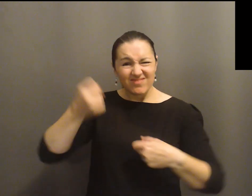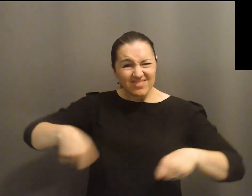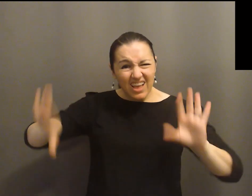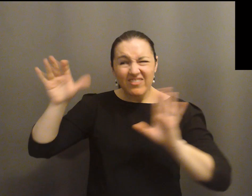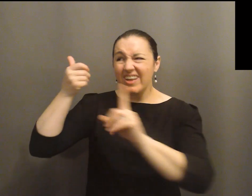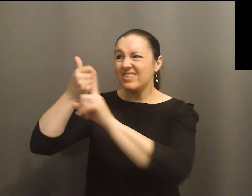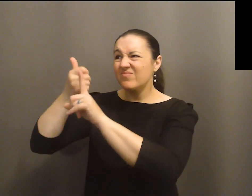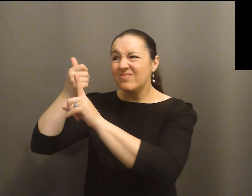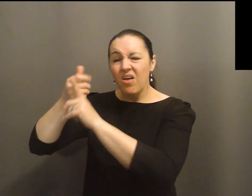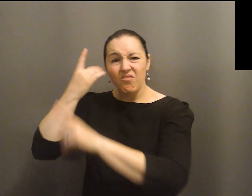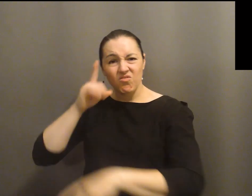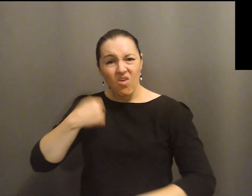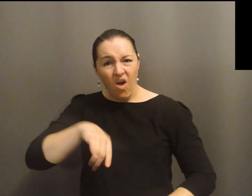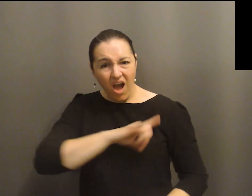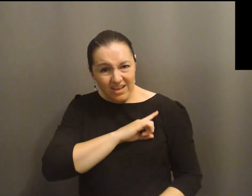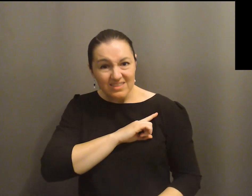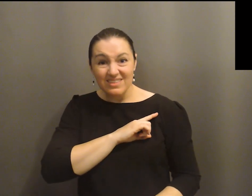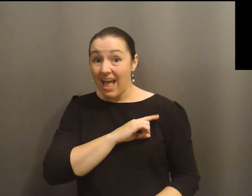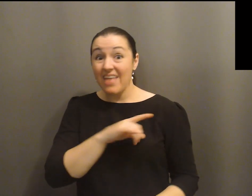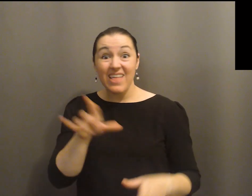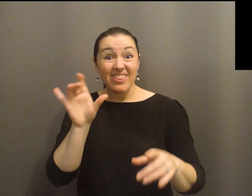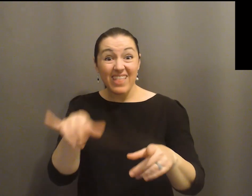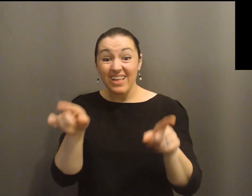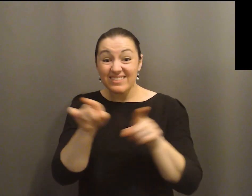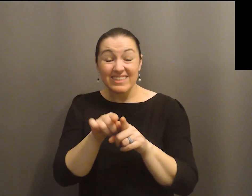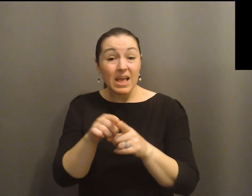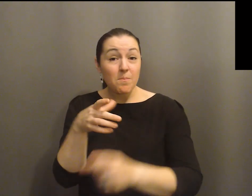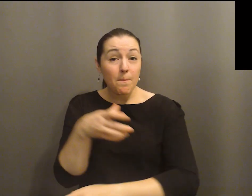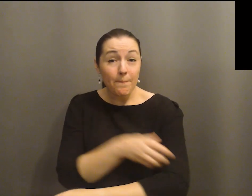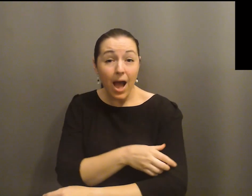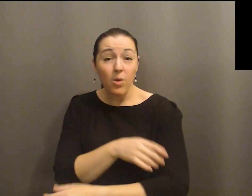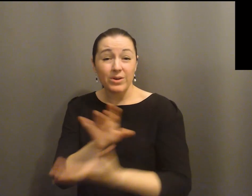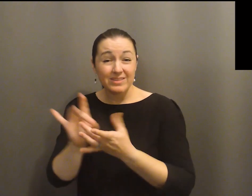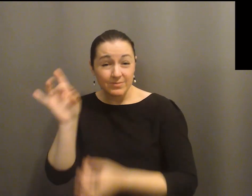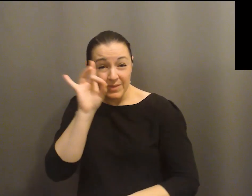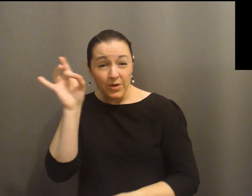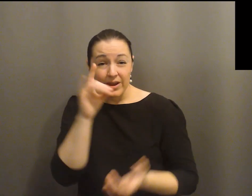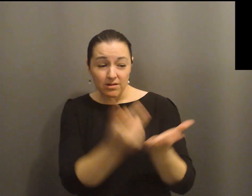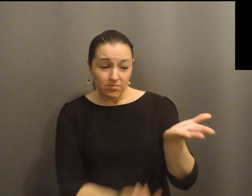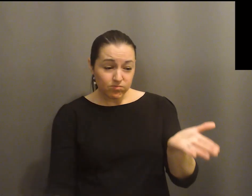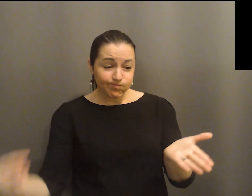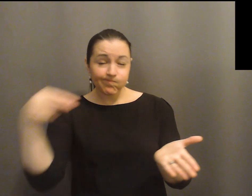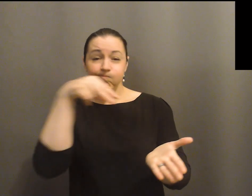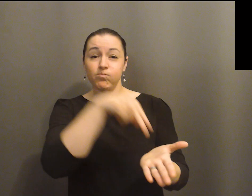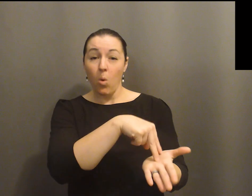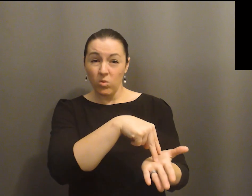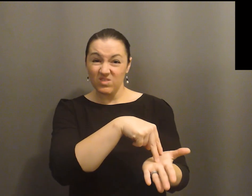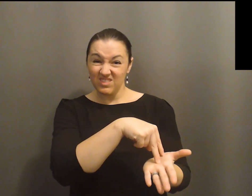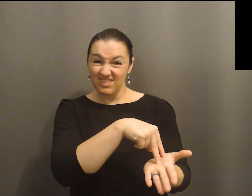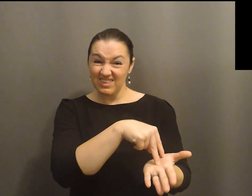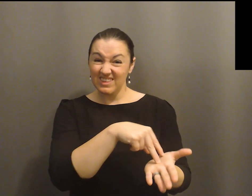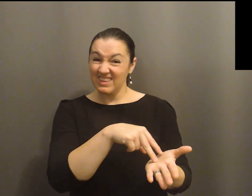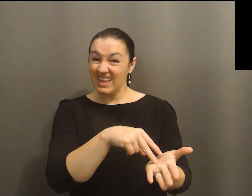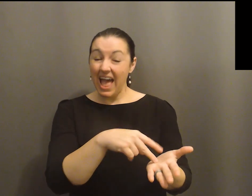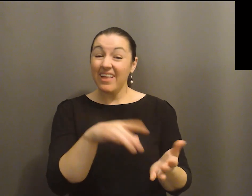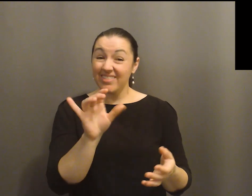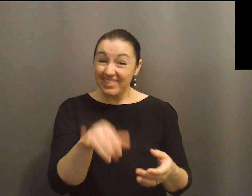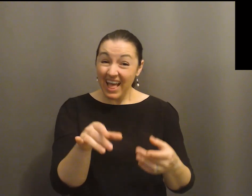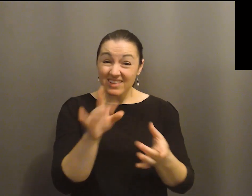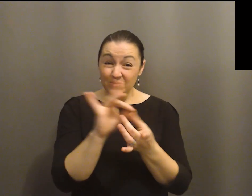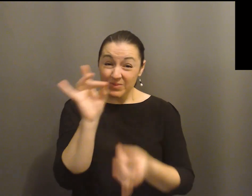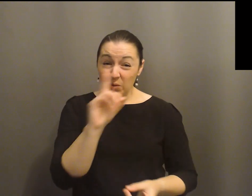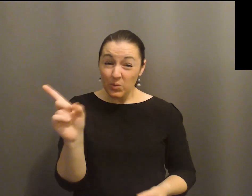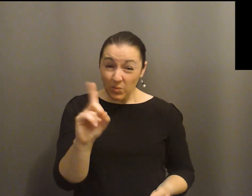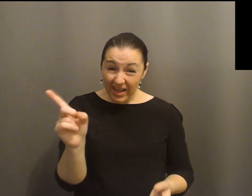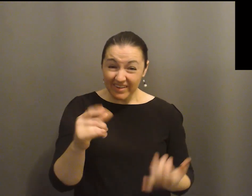By the spirit To rise again from the dead And that same spirit That raised Jesus From the dead Has been sent to dwell inside Of each and every one of us Who follow